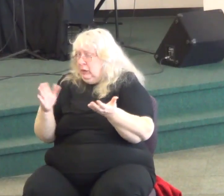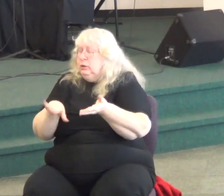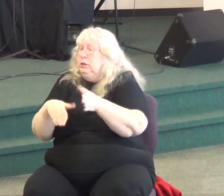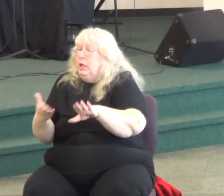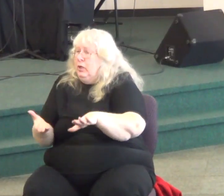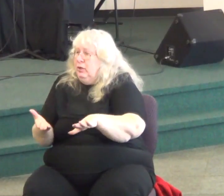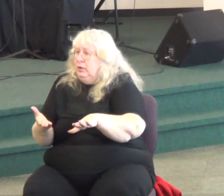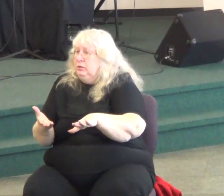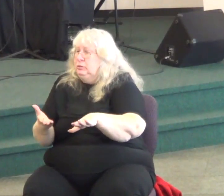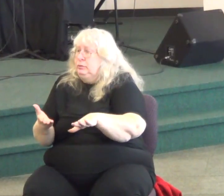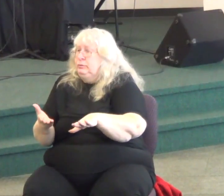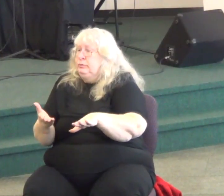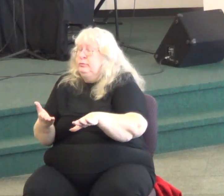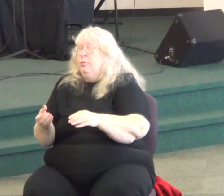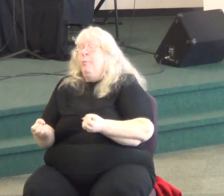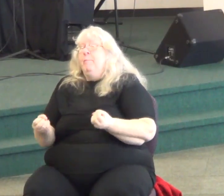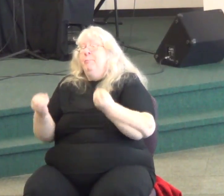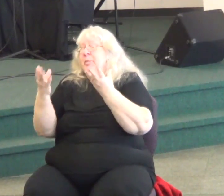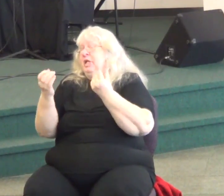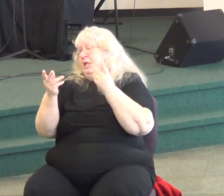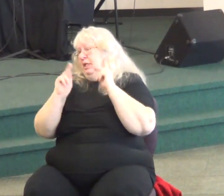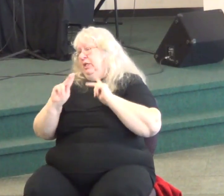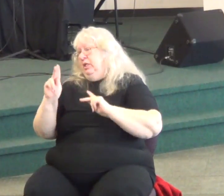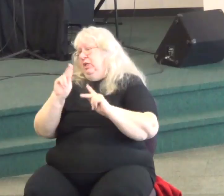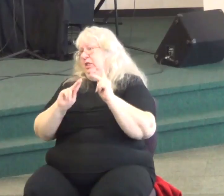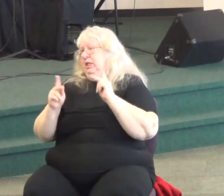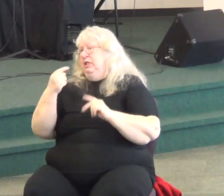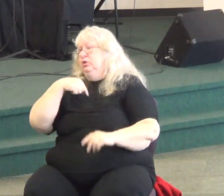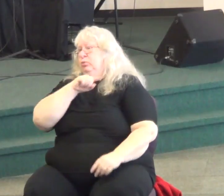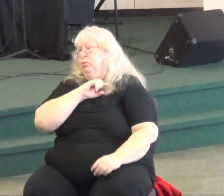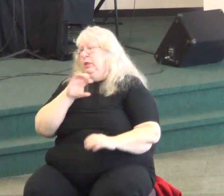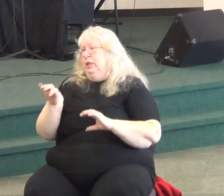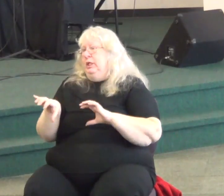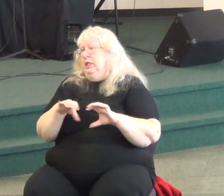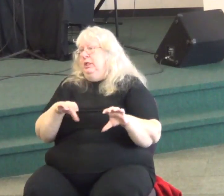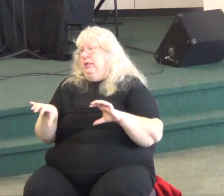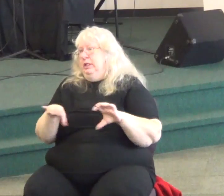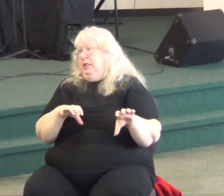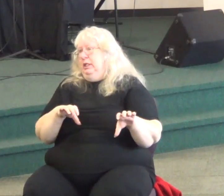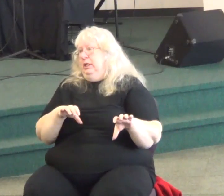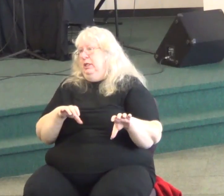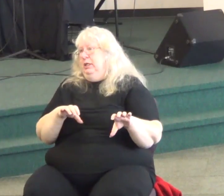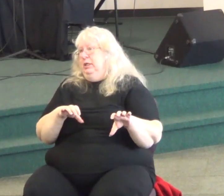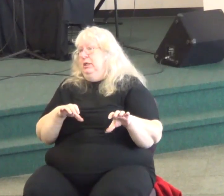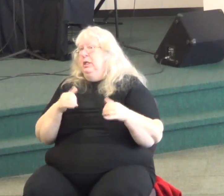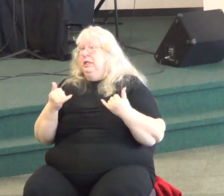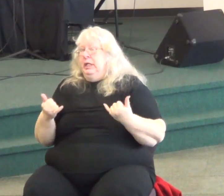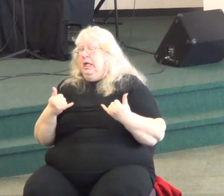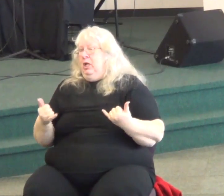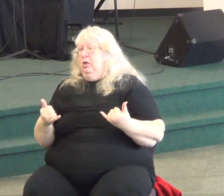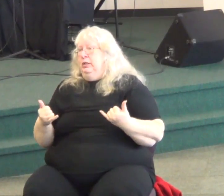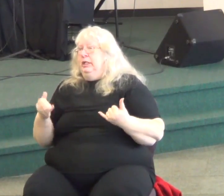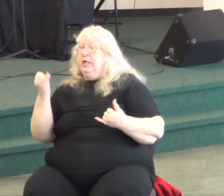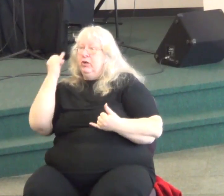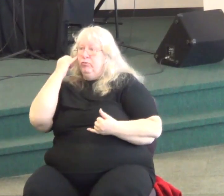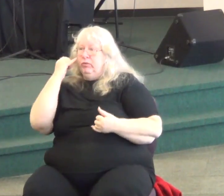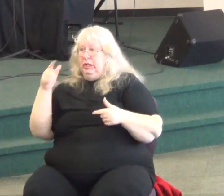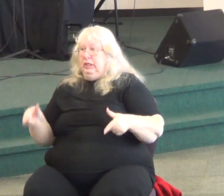A lot of the things you and I do back in biblical times, we'd have been stoned to death. They'd have got rid of Mike in a